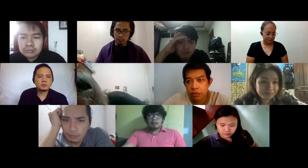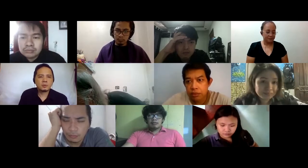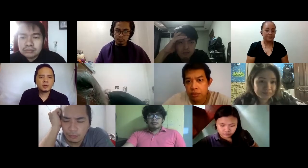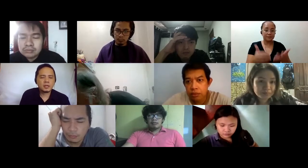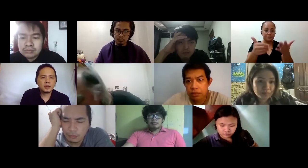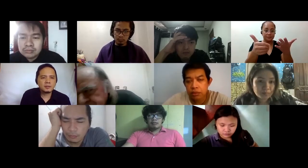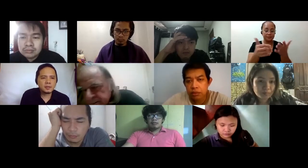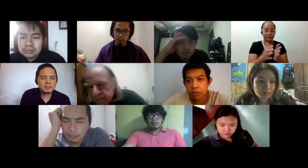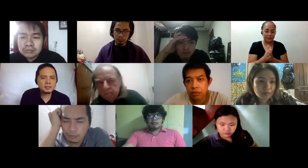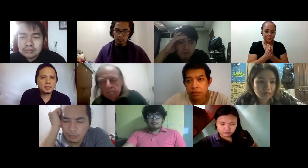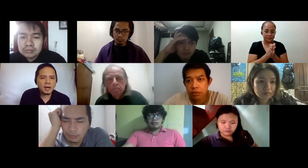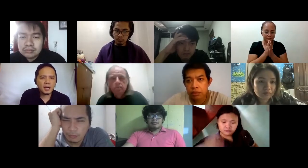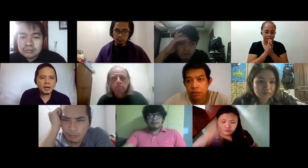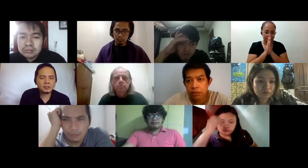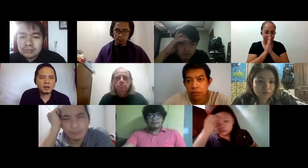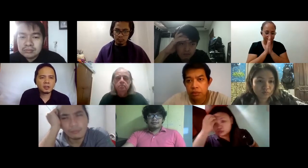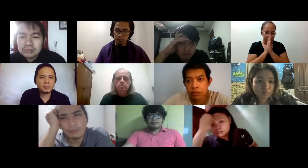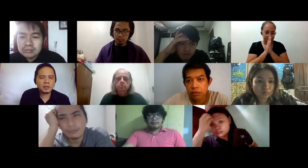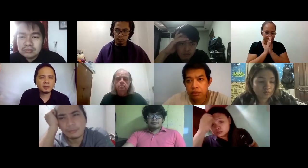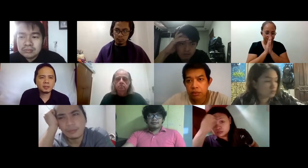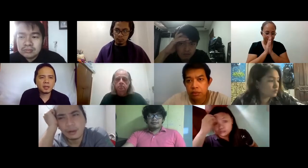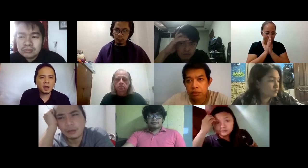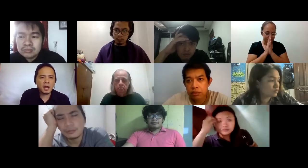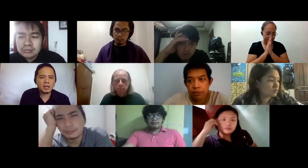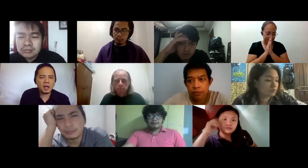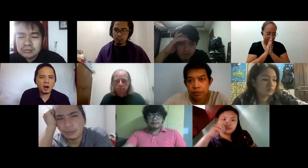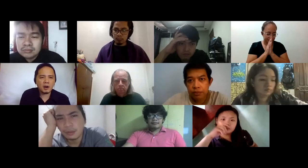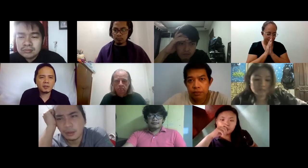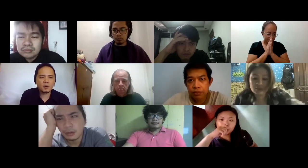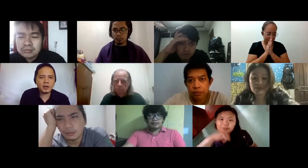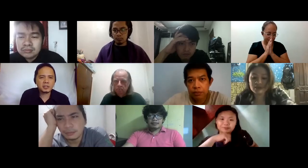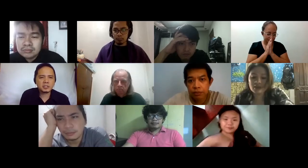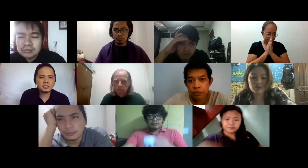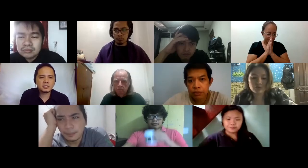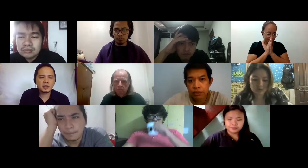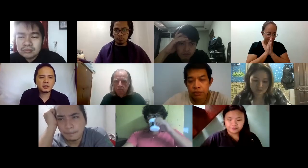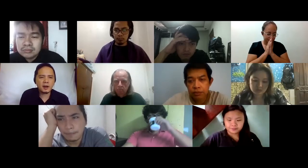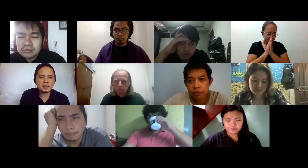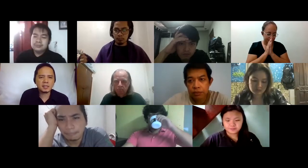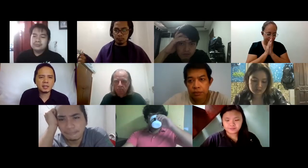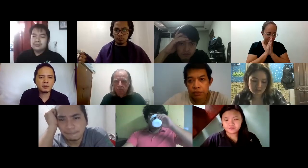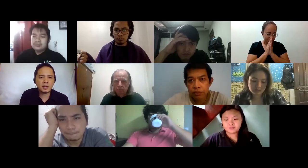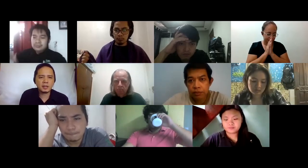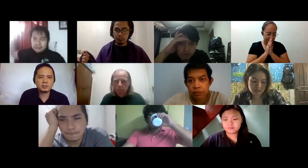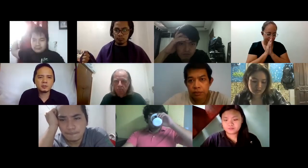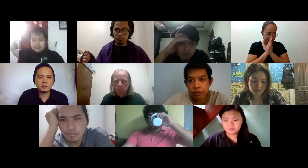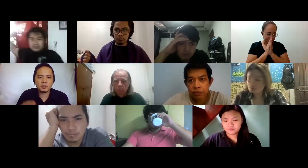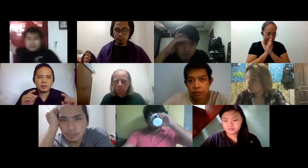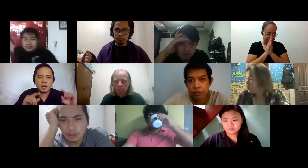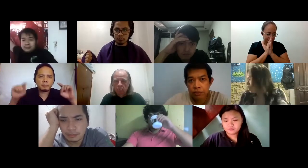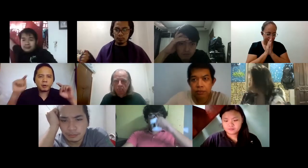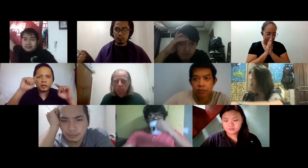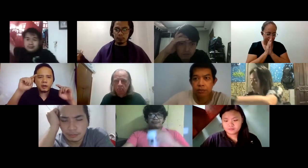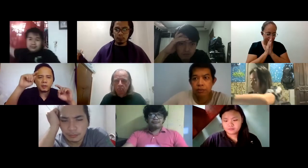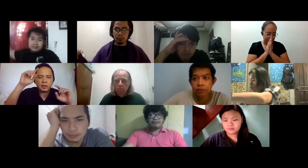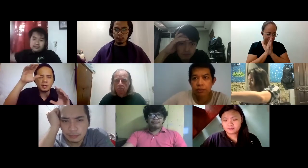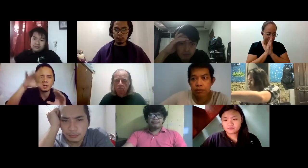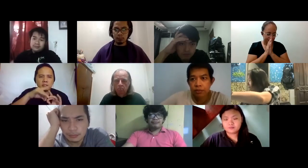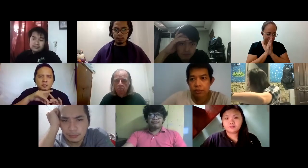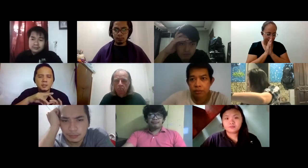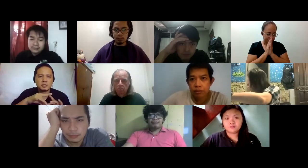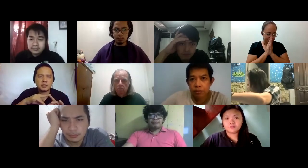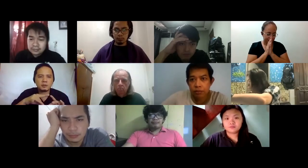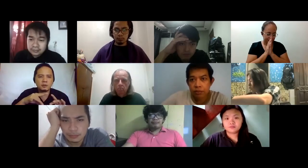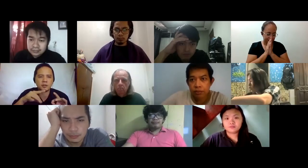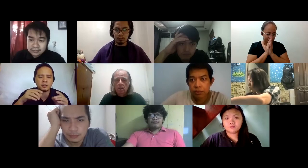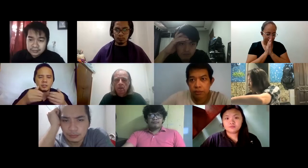So, Dr. Woody, in this document, are the questions that they're asking related to the top part? Are they connected